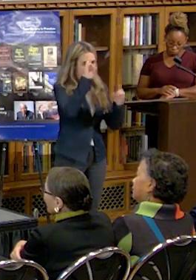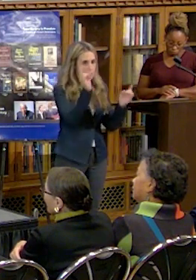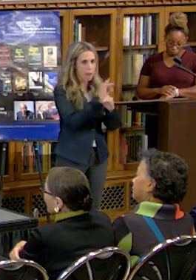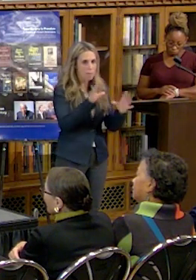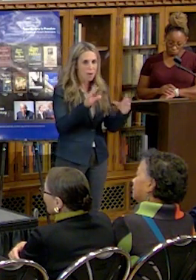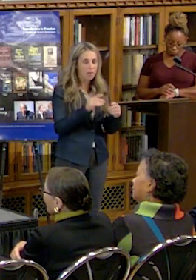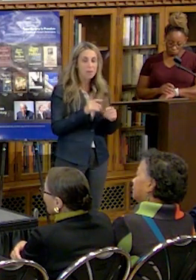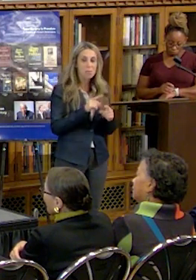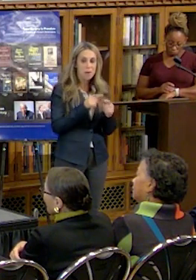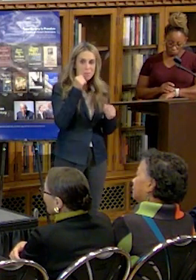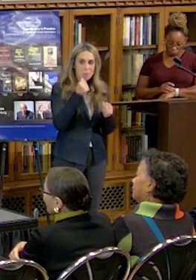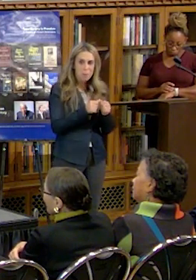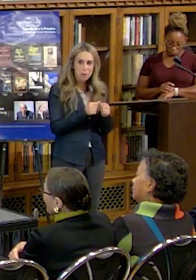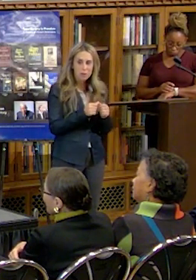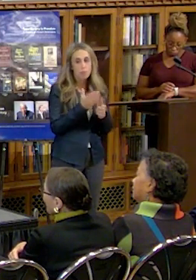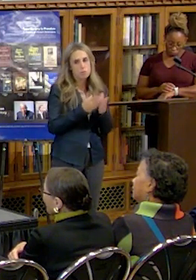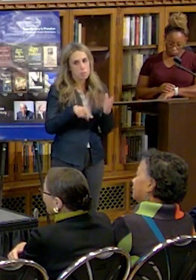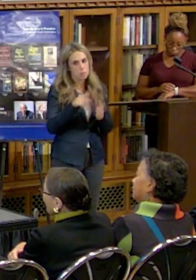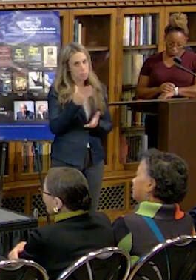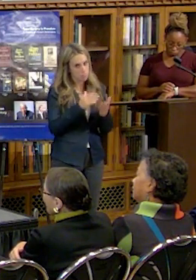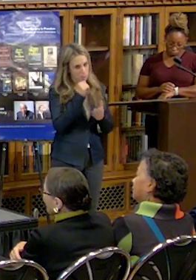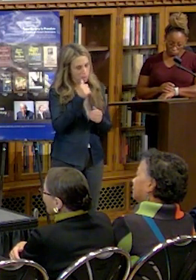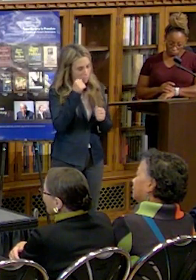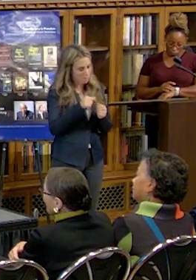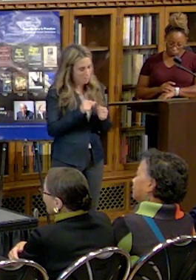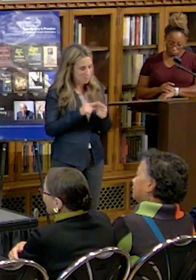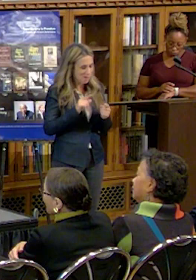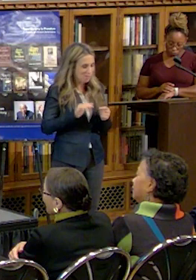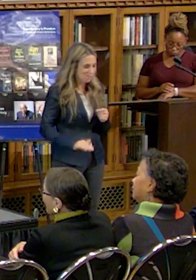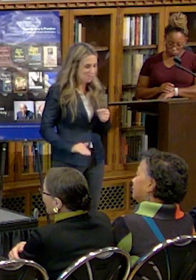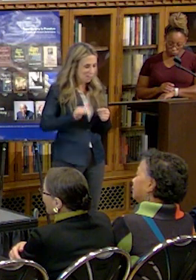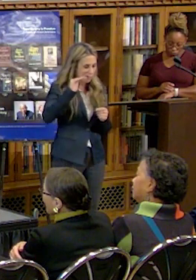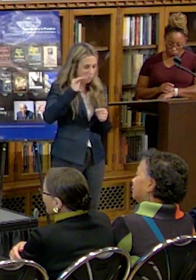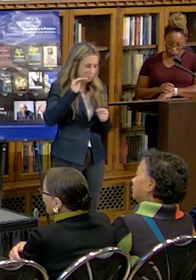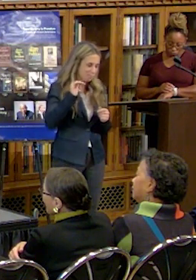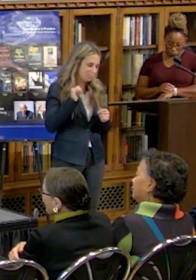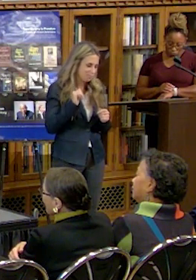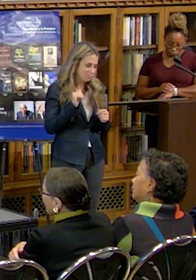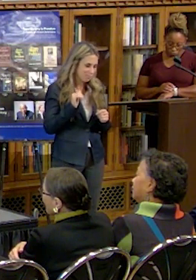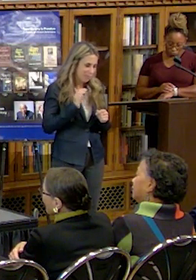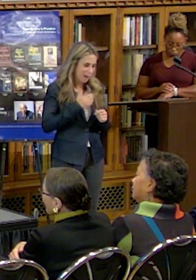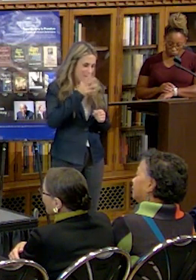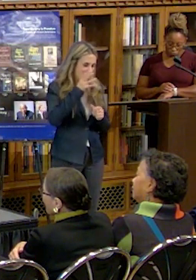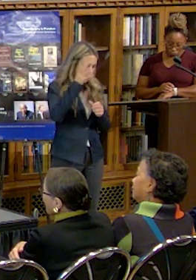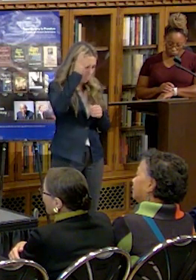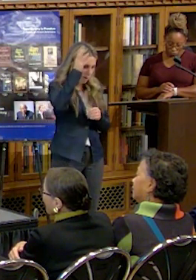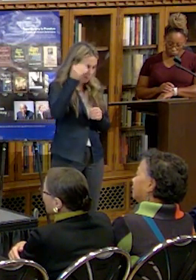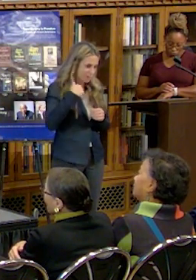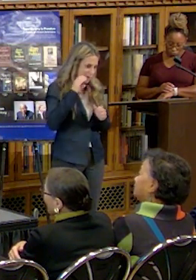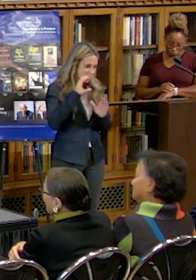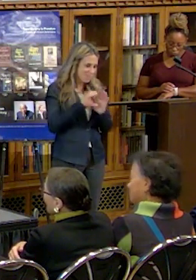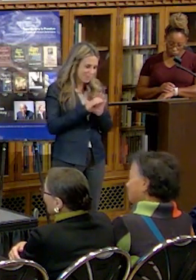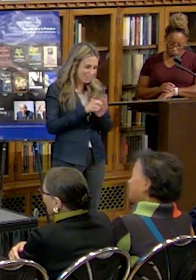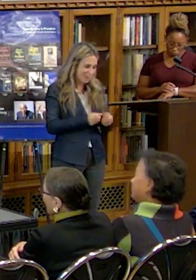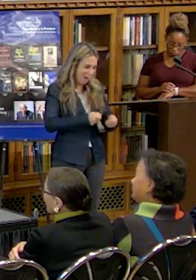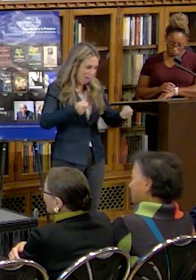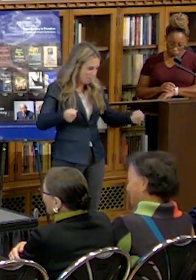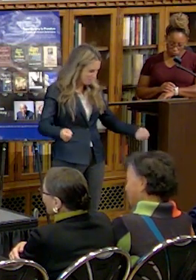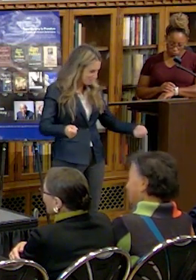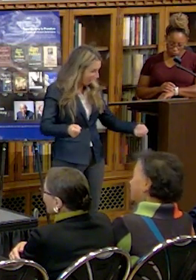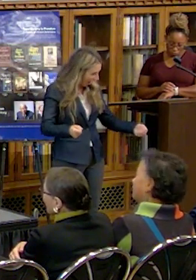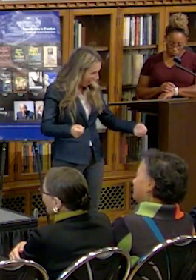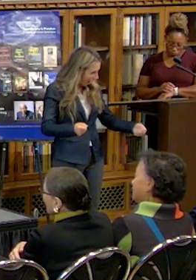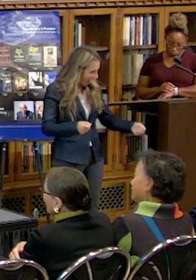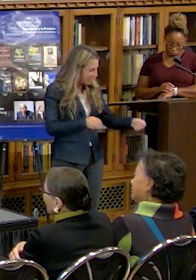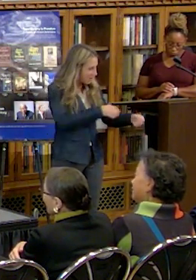ready to say remember um well some of you may not but growing up how um our parents had picture albums and they had that you